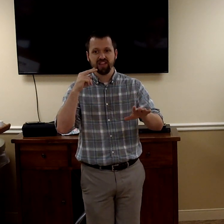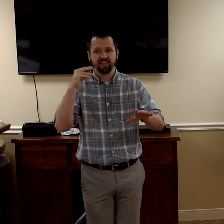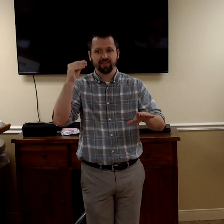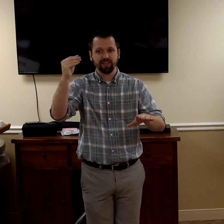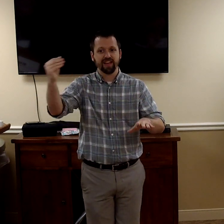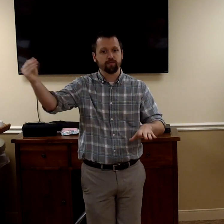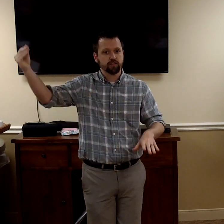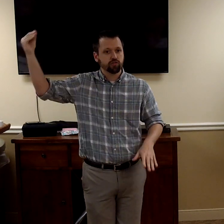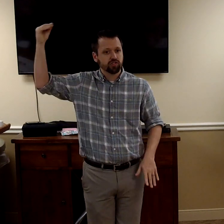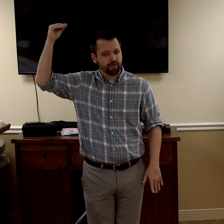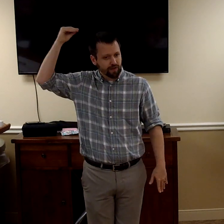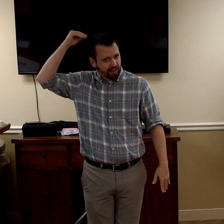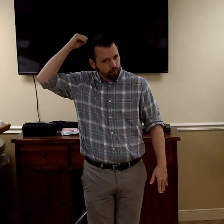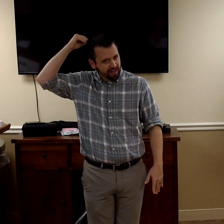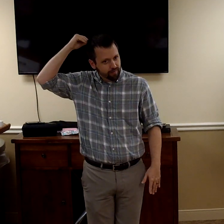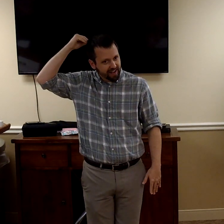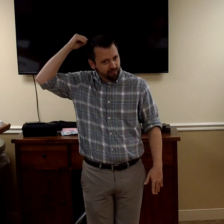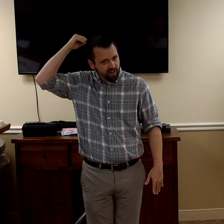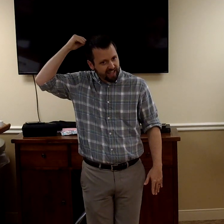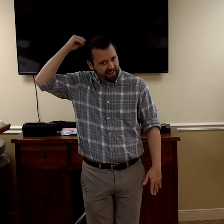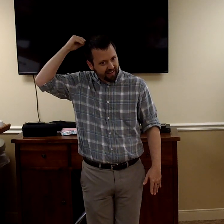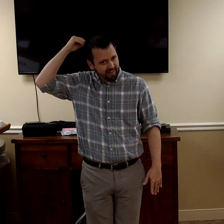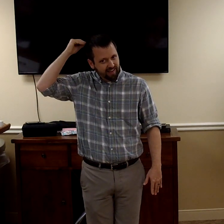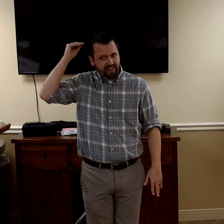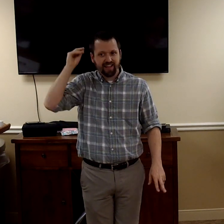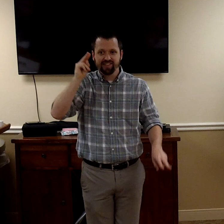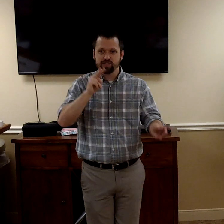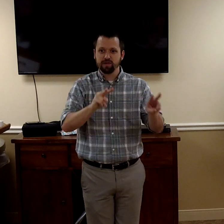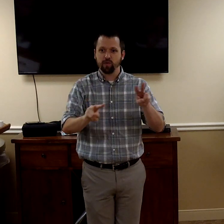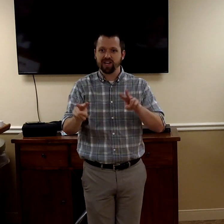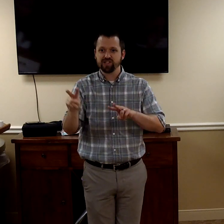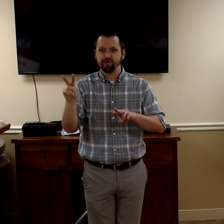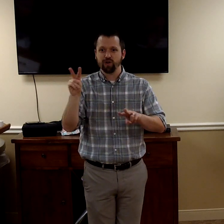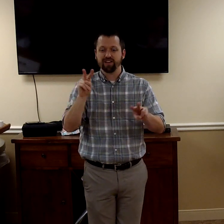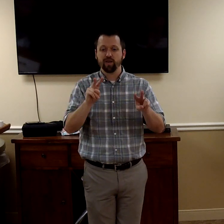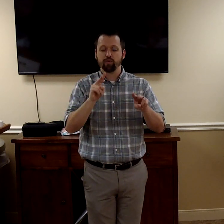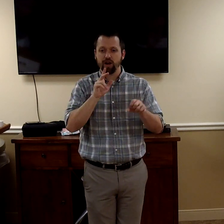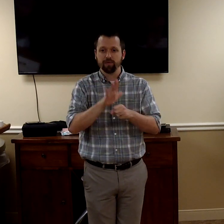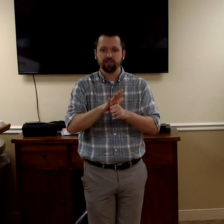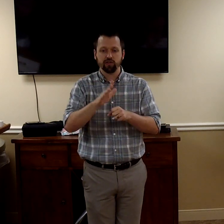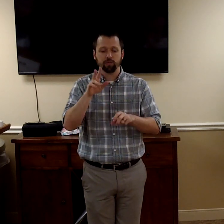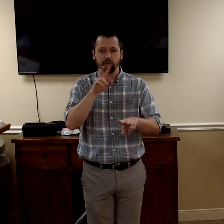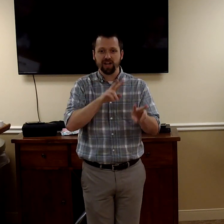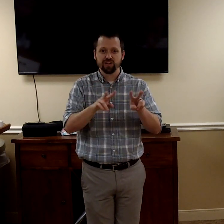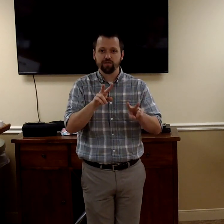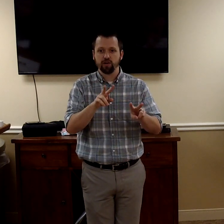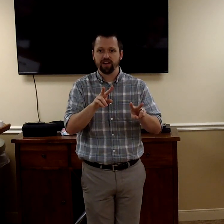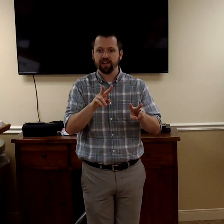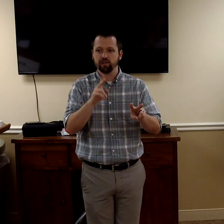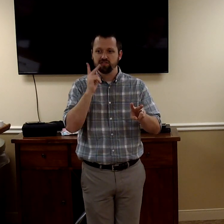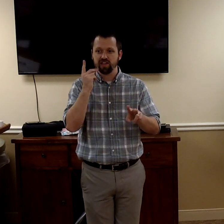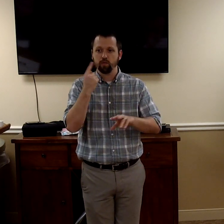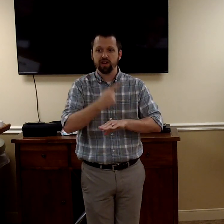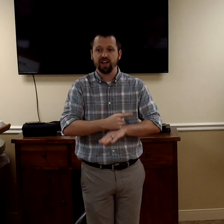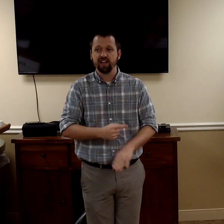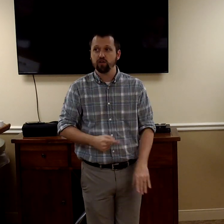is something I expect you just to file away in the back of your head and just be watching for it, because I promise you, you'll be watching for it and you'll see it one day and you'll